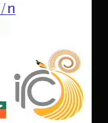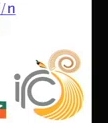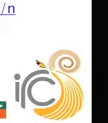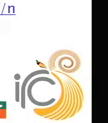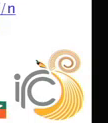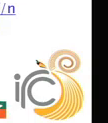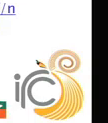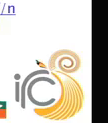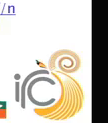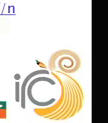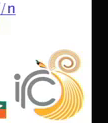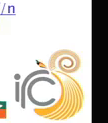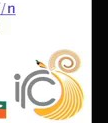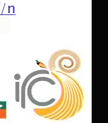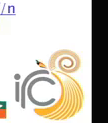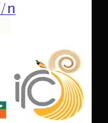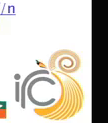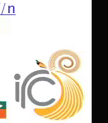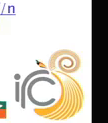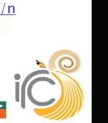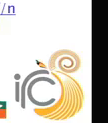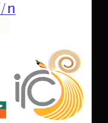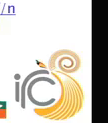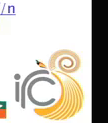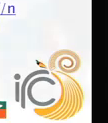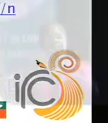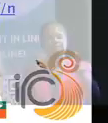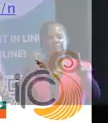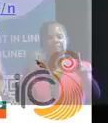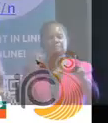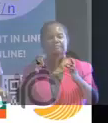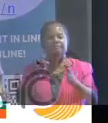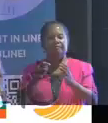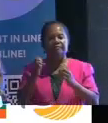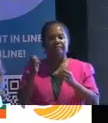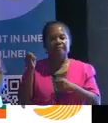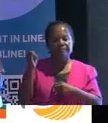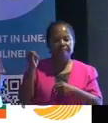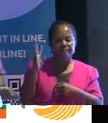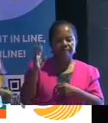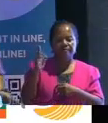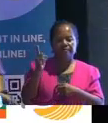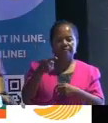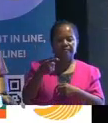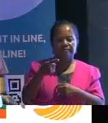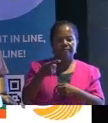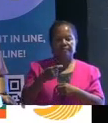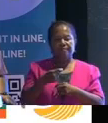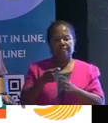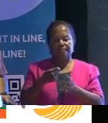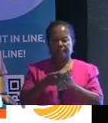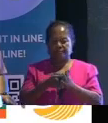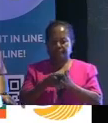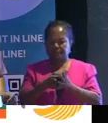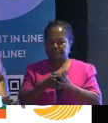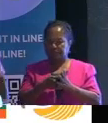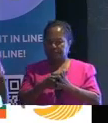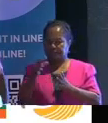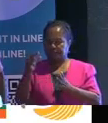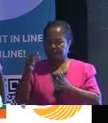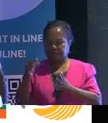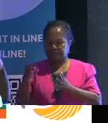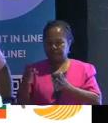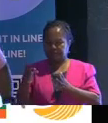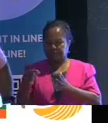Let's look at an example. Total payout of 10,000 kina. This fellow has decided to leave